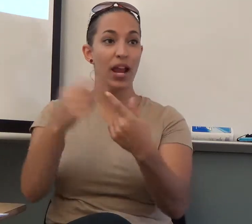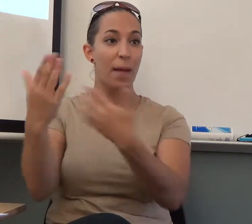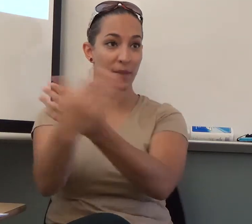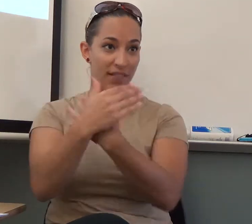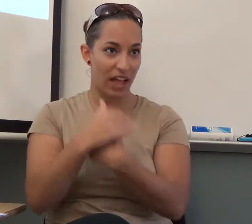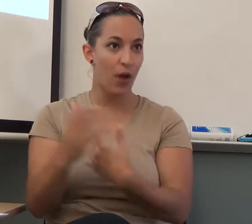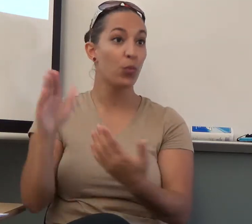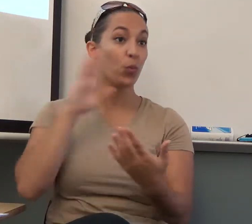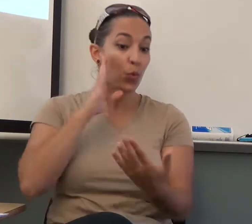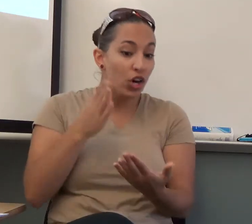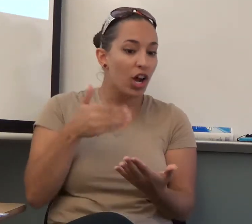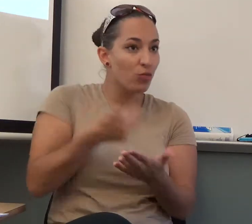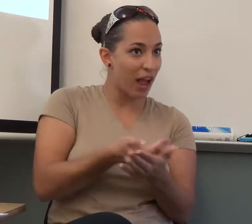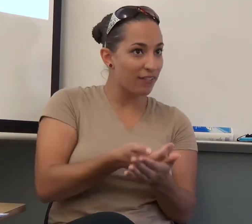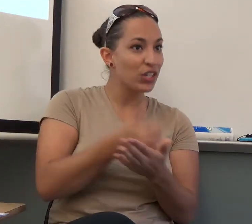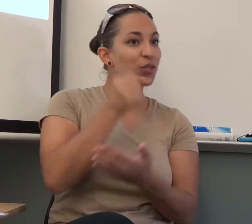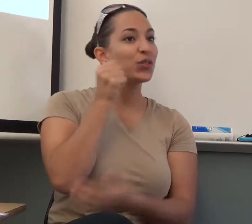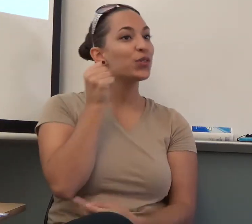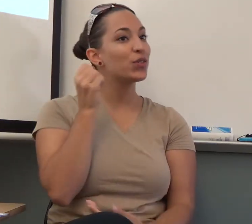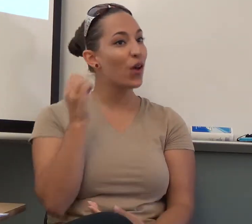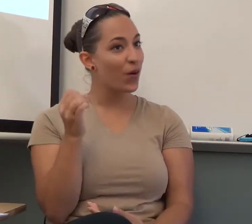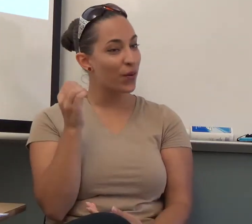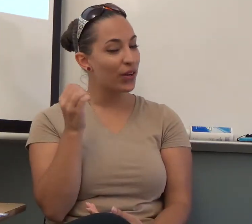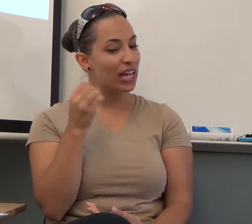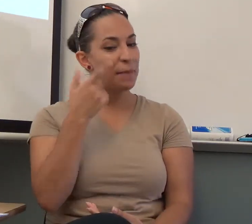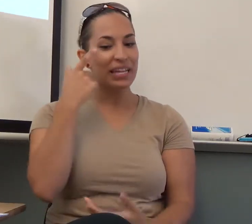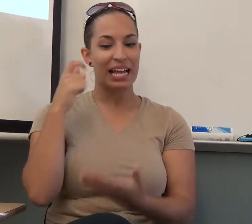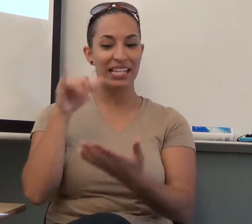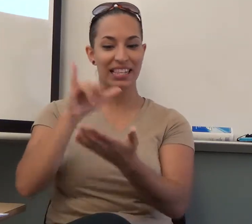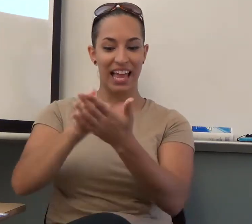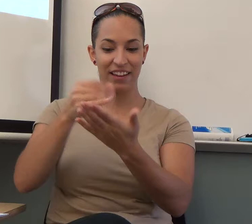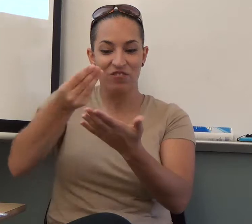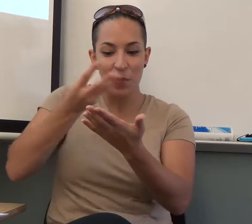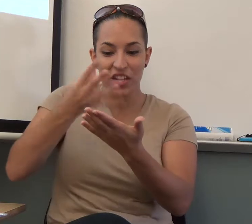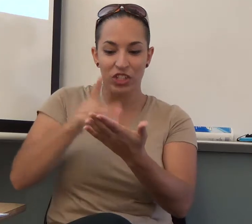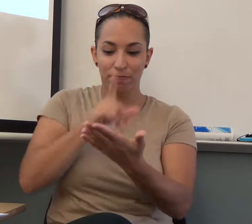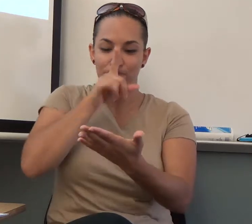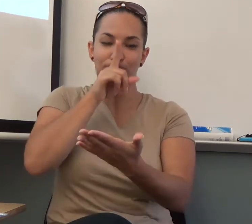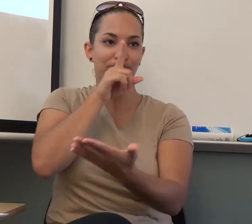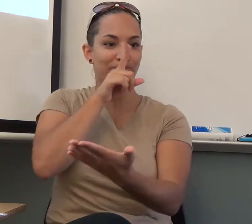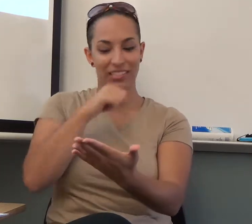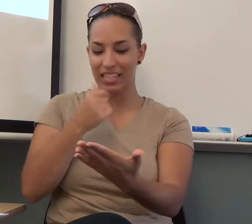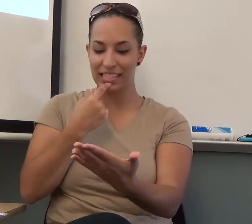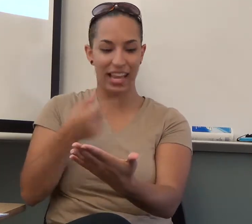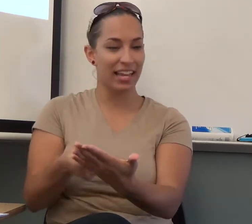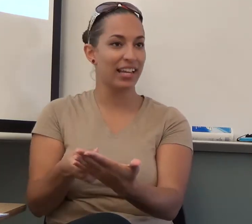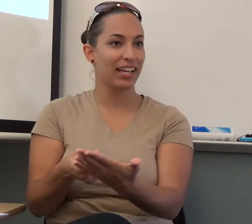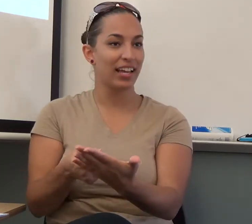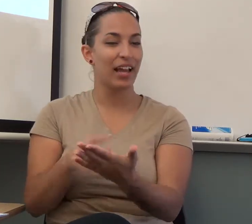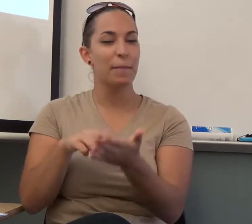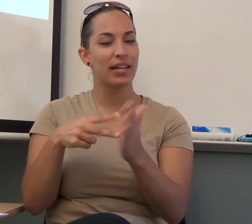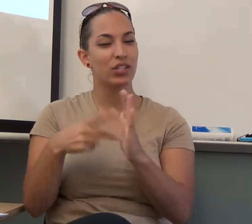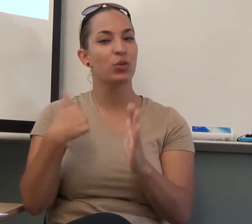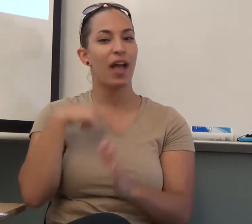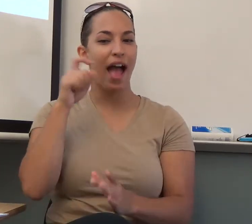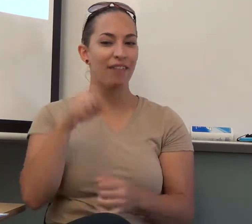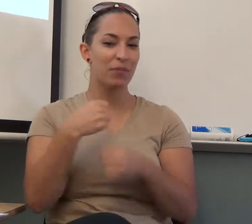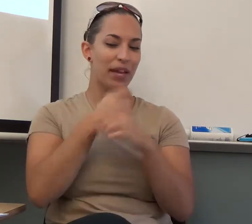would arrive. So, because we're lacking that content, we have to make a decision as to what's the